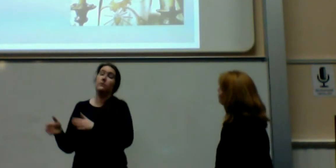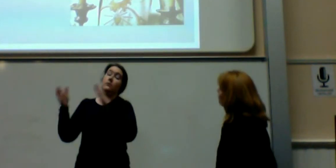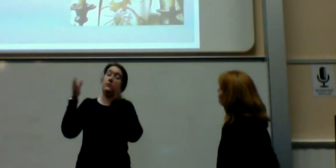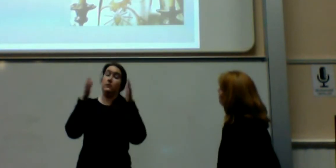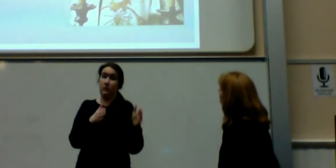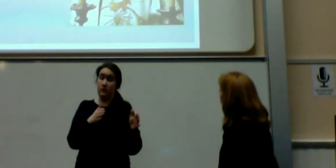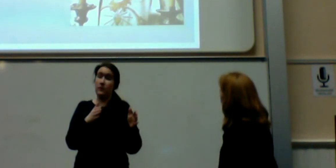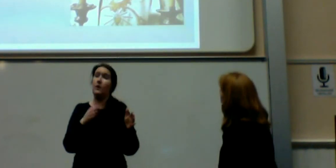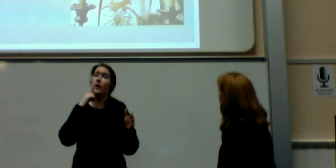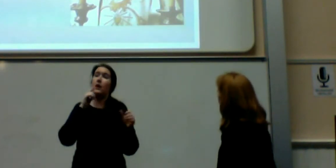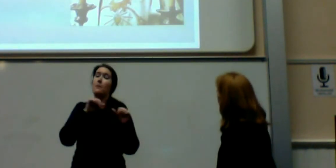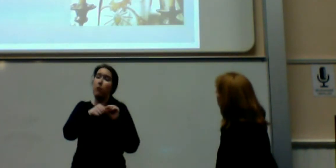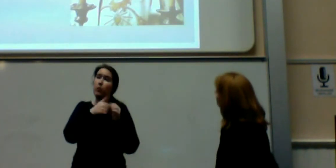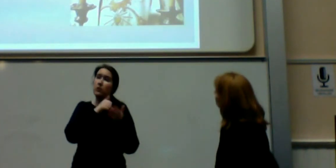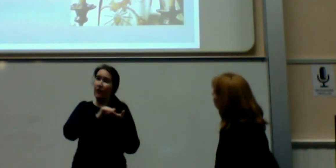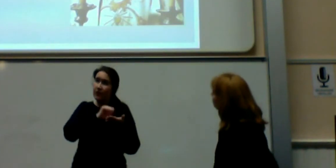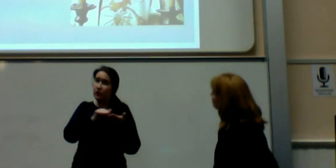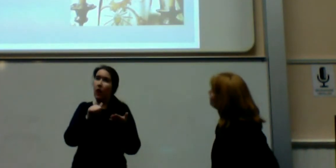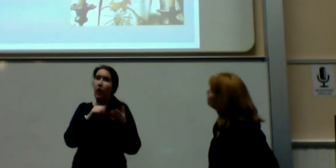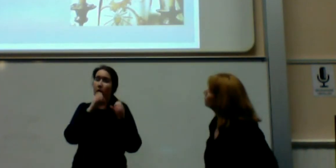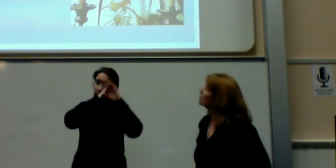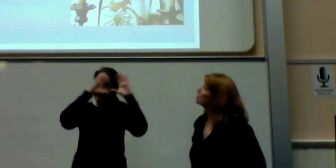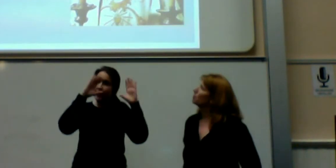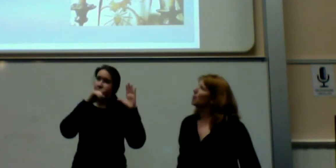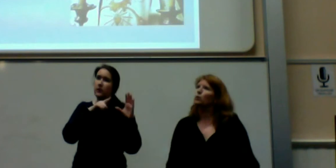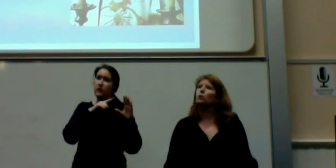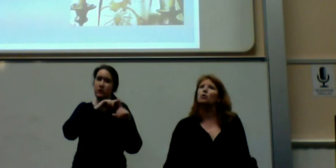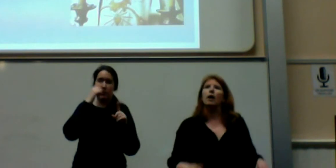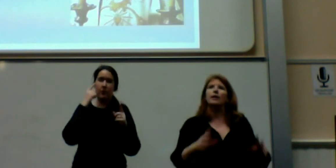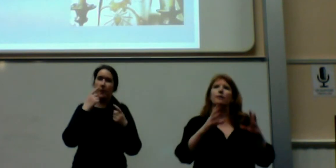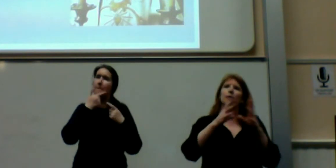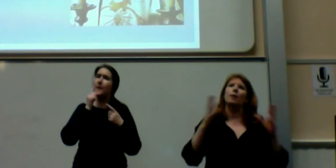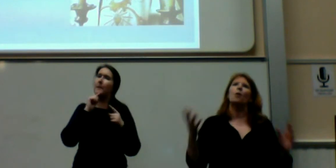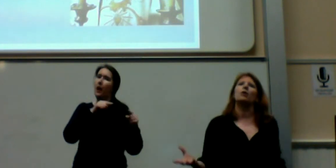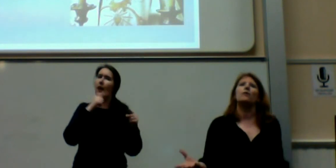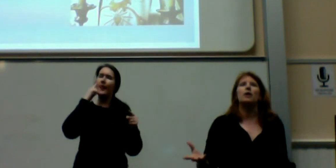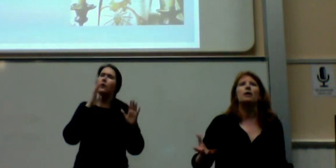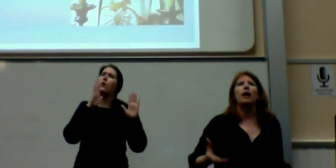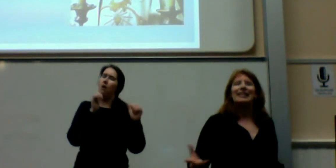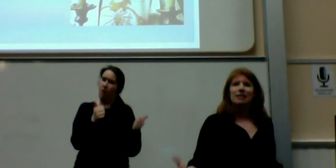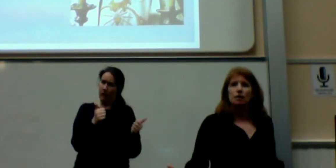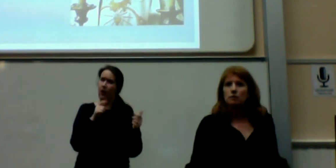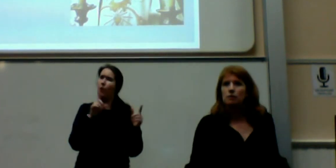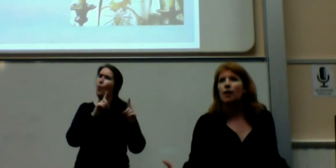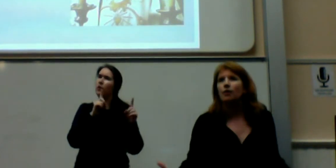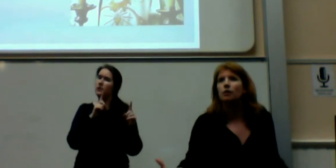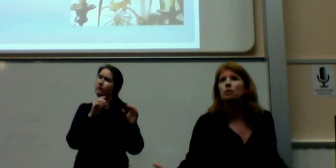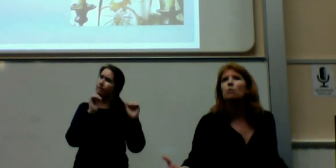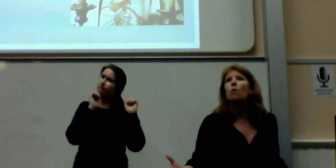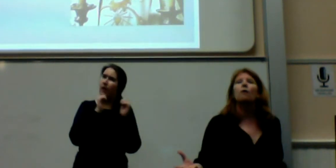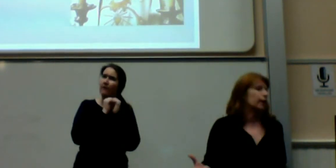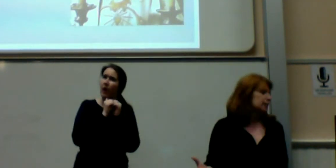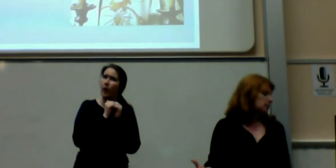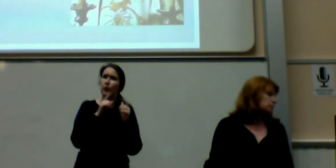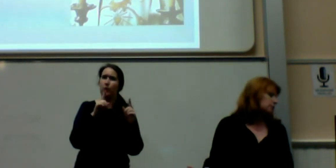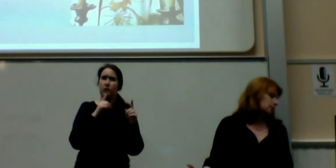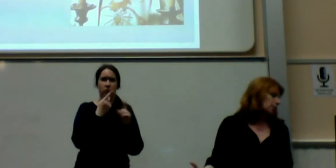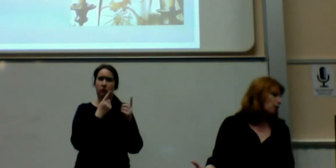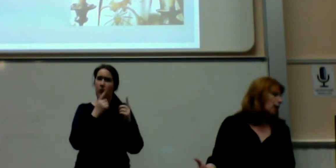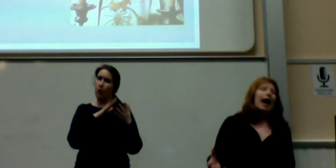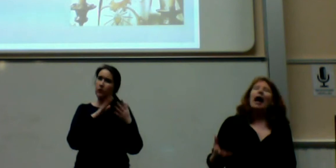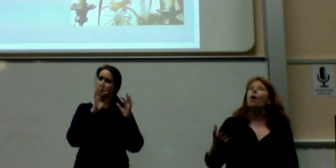So then there's post-conventional schema features. These are people who try to think about what are the ideals, ethical and moral